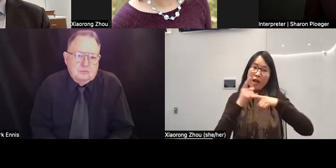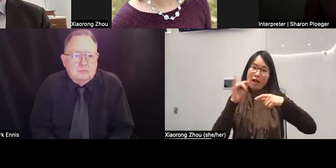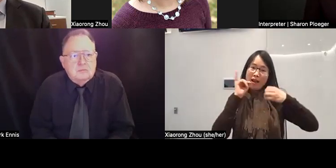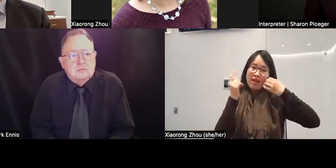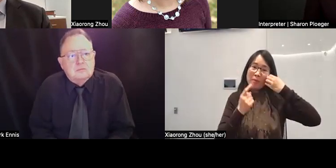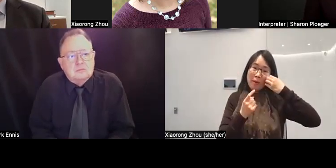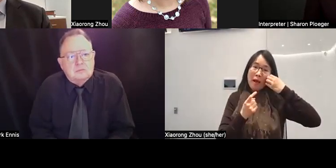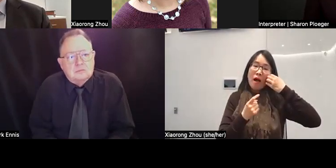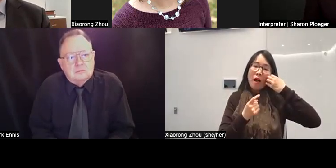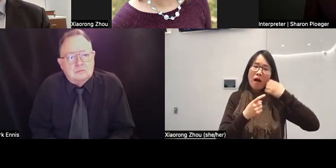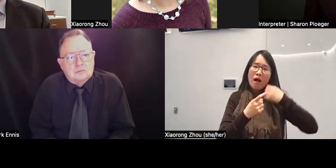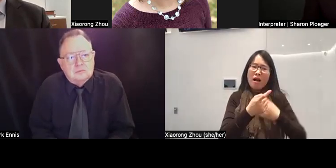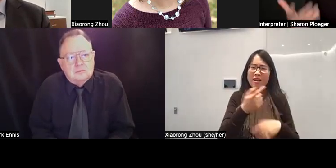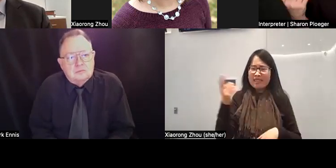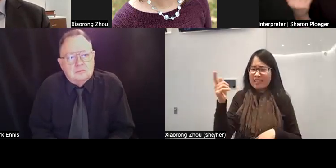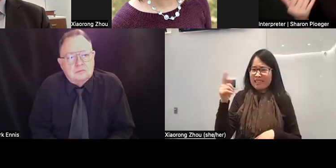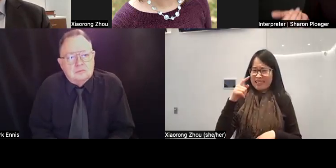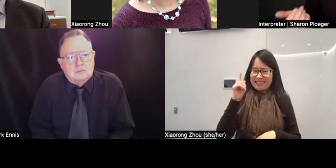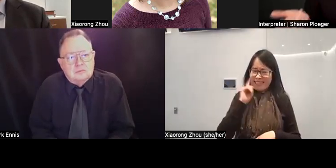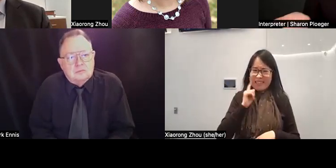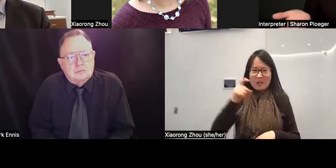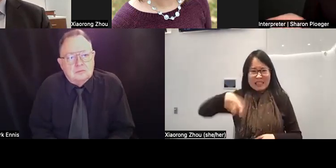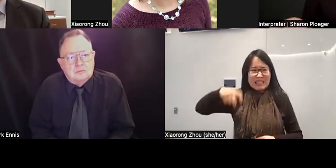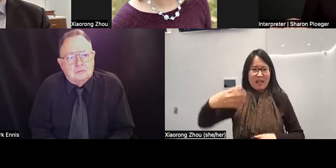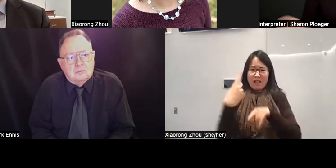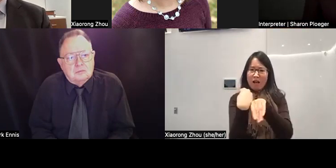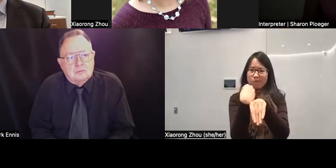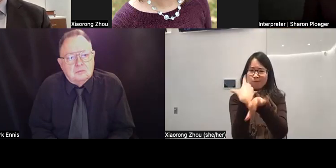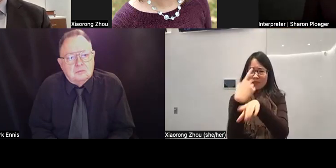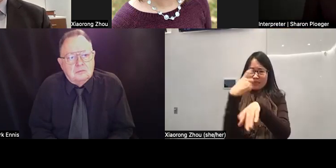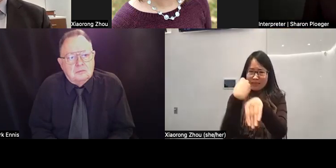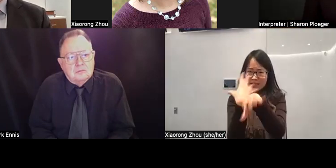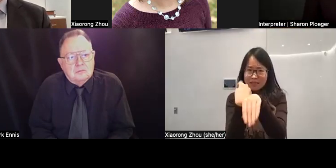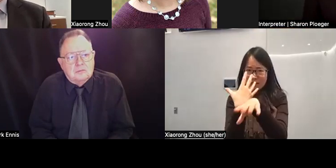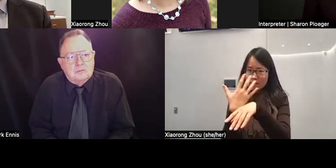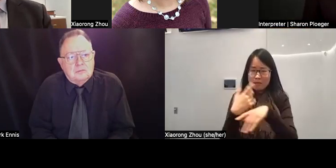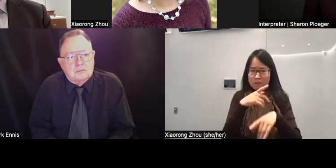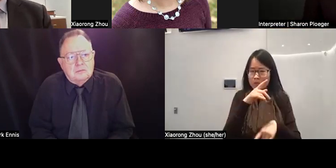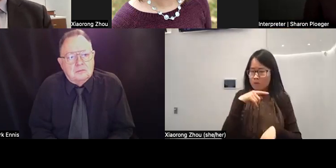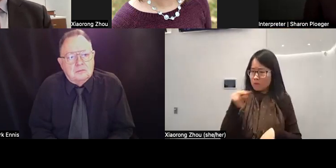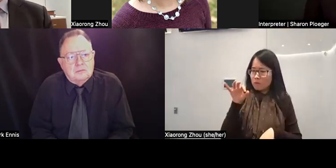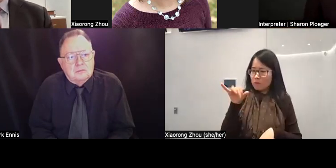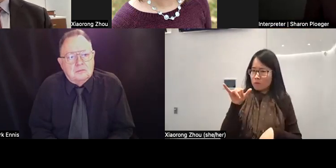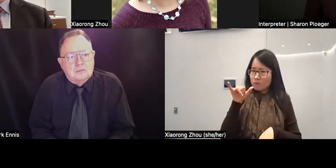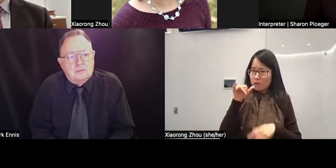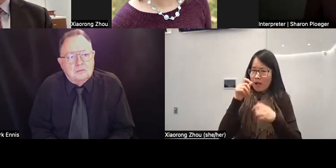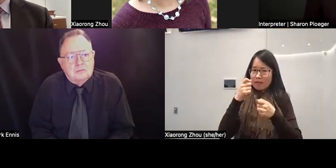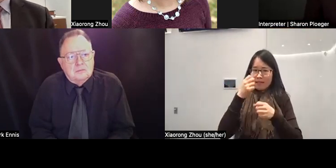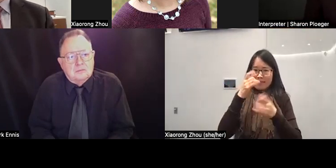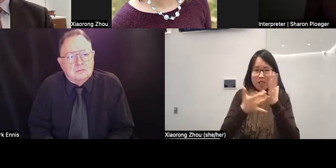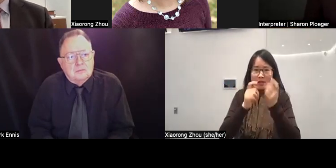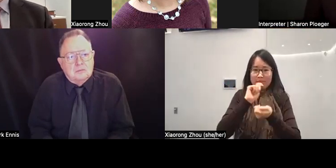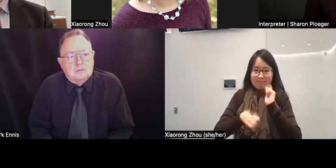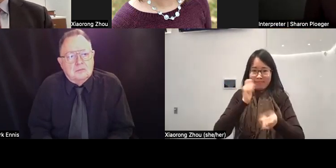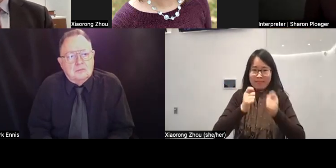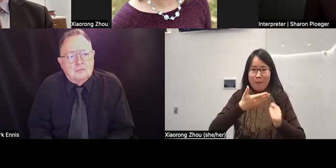For example, on an iPhone, you know, everybody can took on an iPhone and talk, but then deaf people realized, hey, we need something more than just talking on a